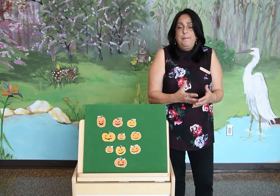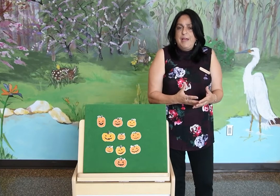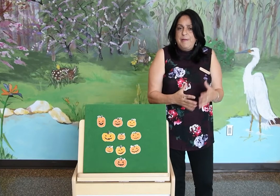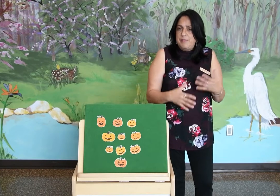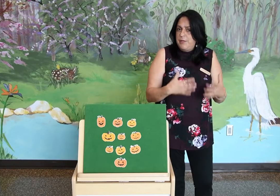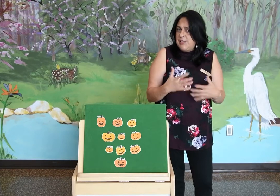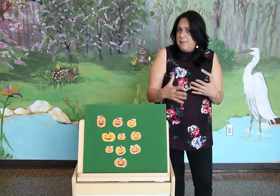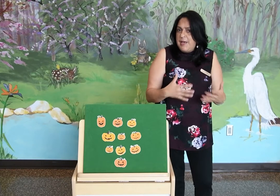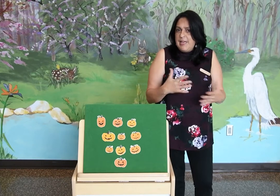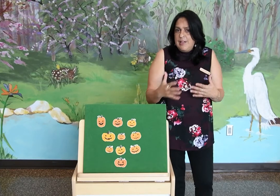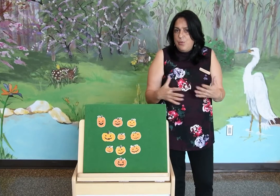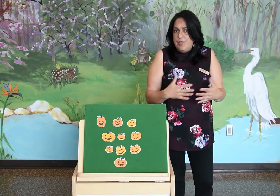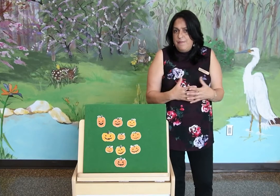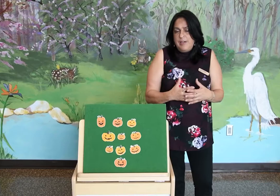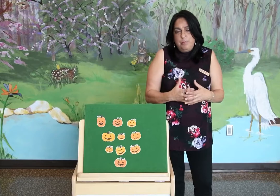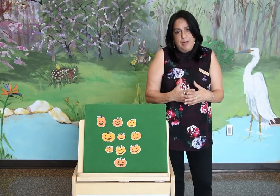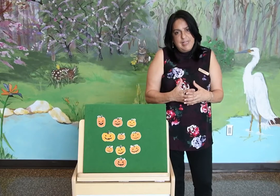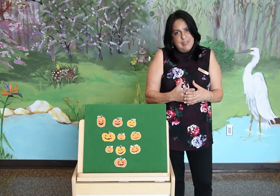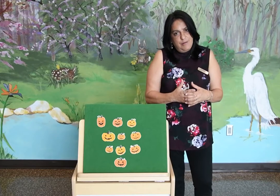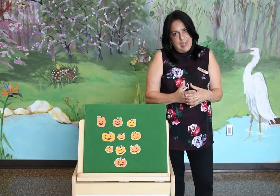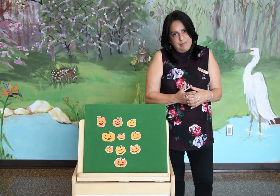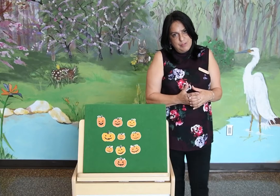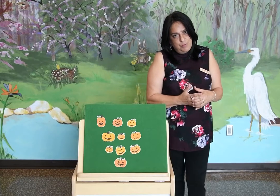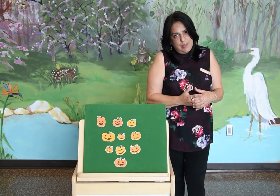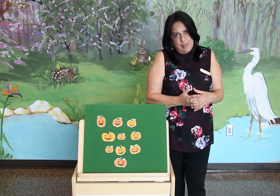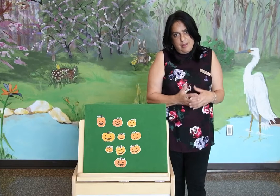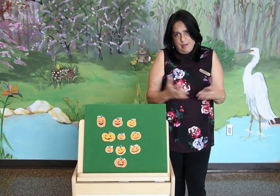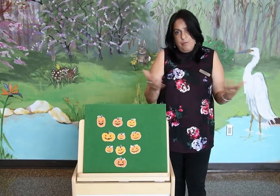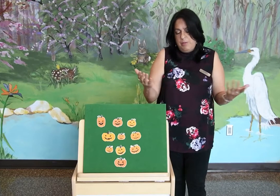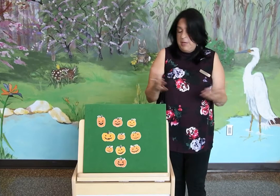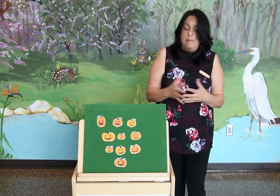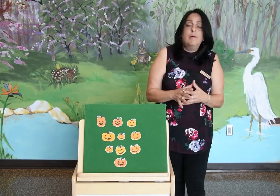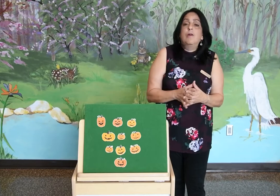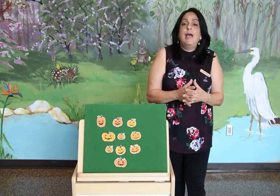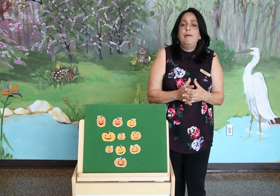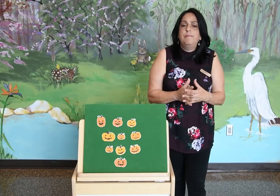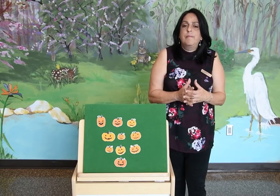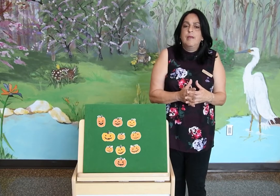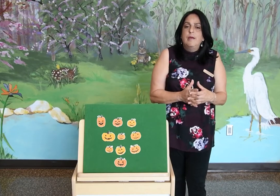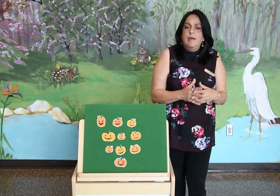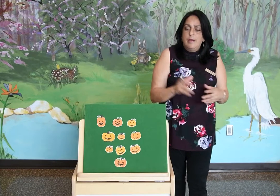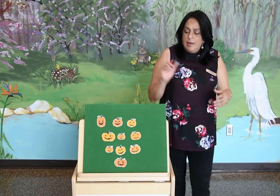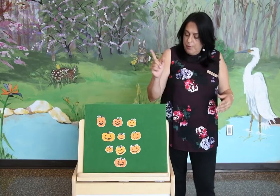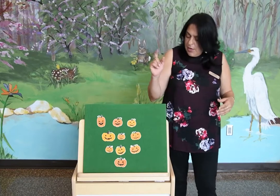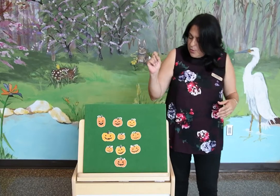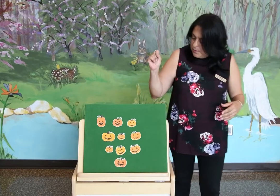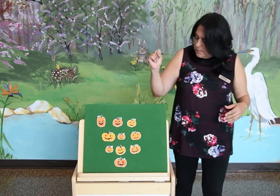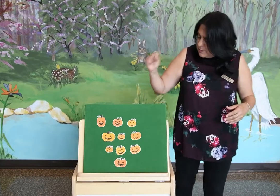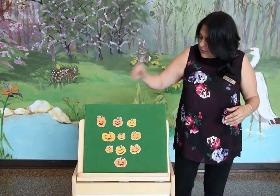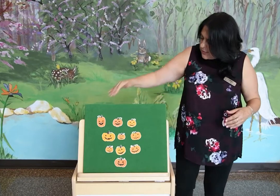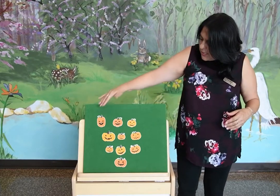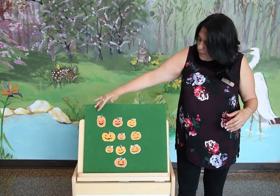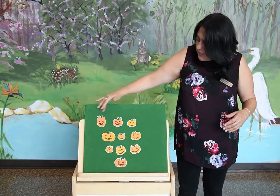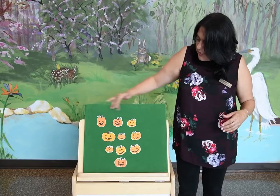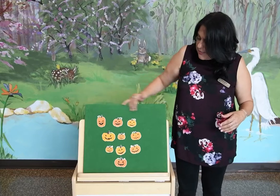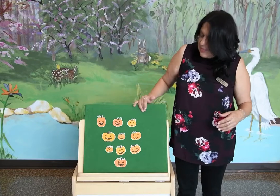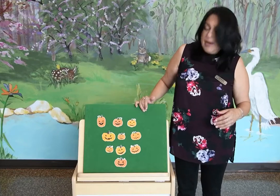baby is participating and doing the finger plays and rhymes with me, okay? Here we go. Today we're gonna get started